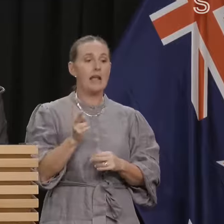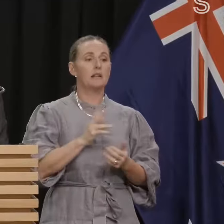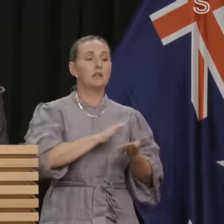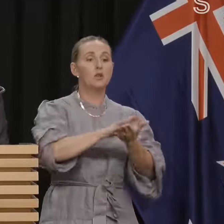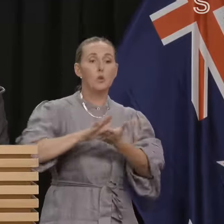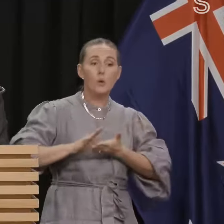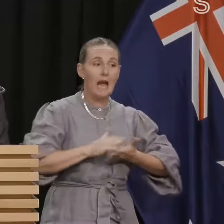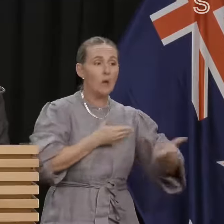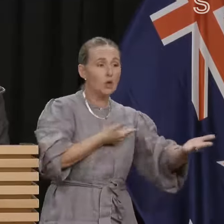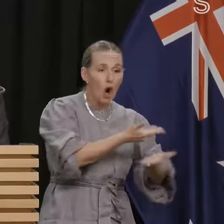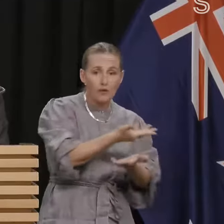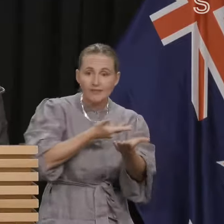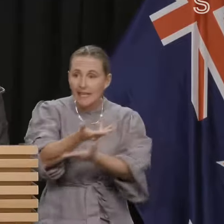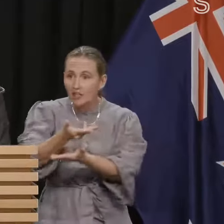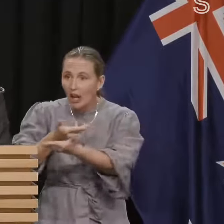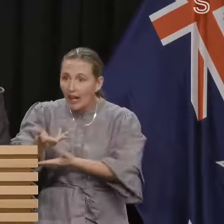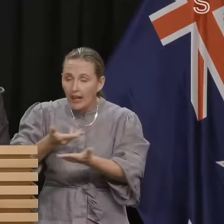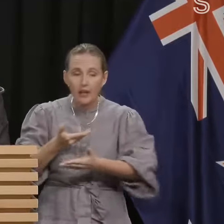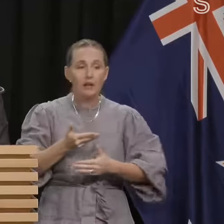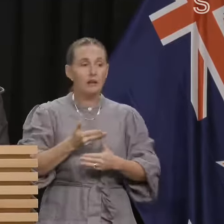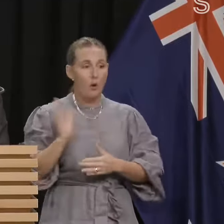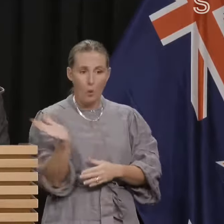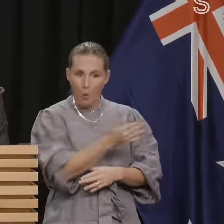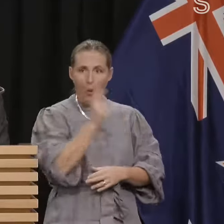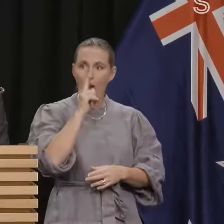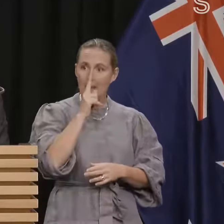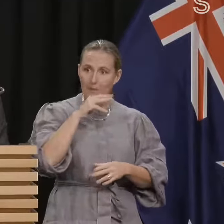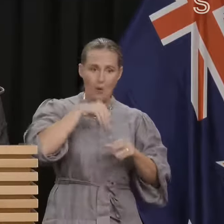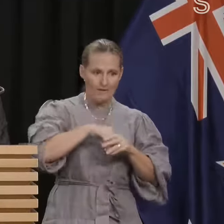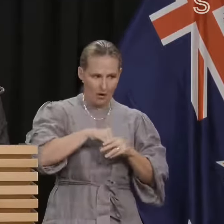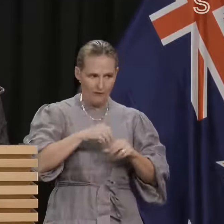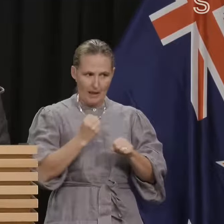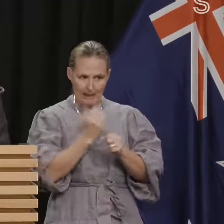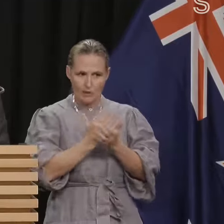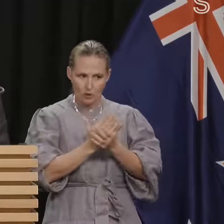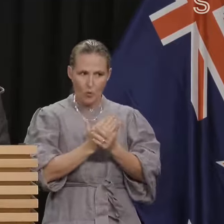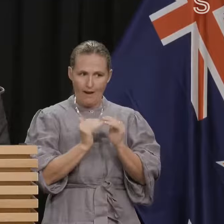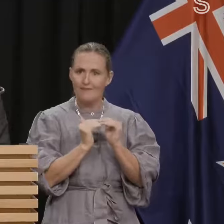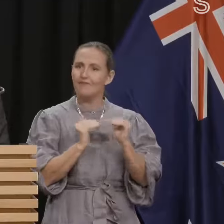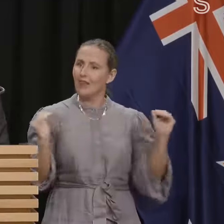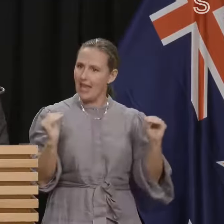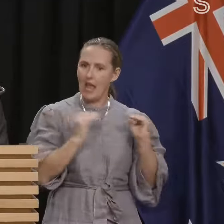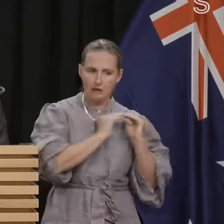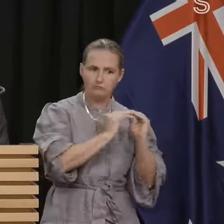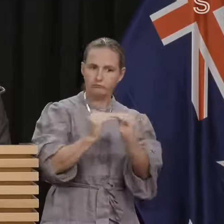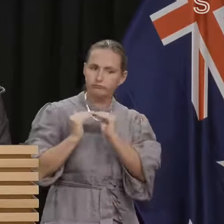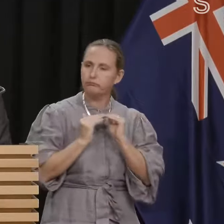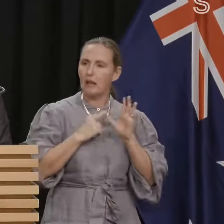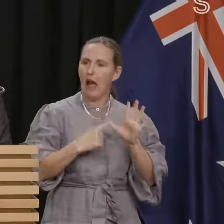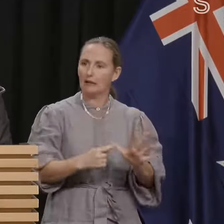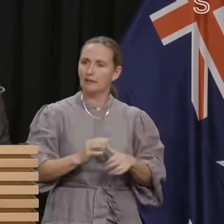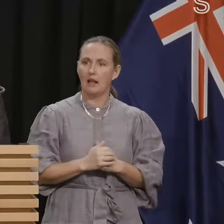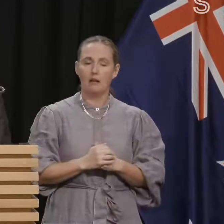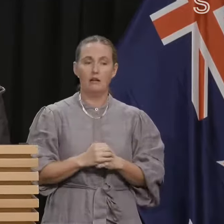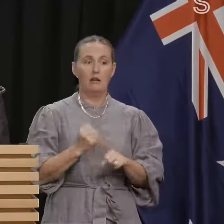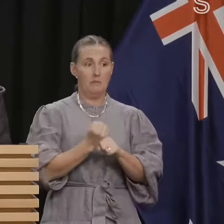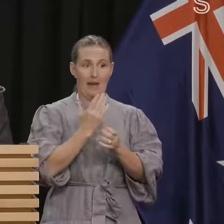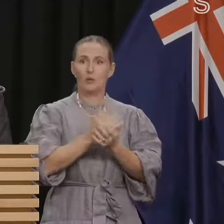involved to make sure that what we come up with is A, sensible and fair, B, it's implementable and it can actually